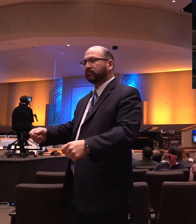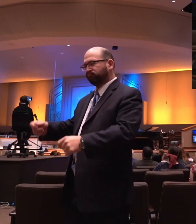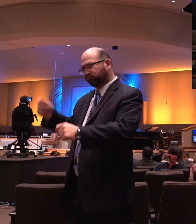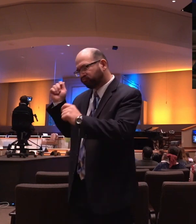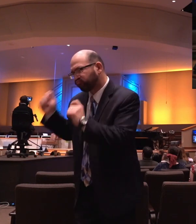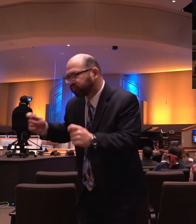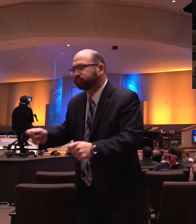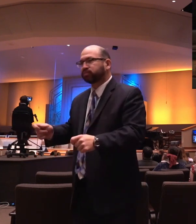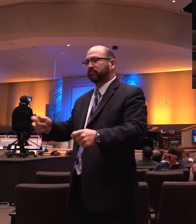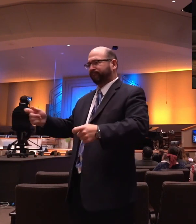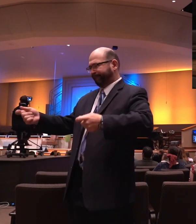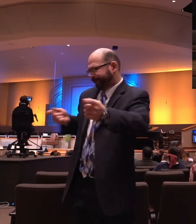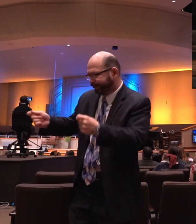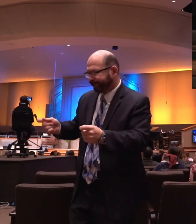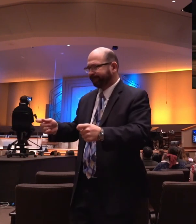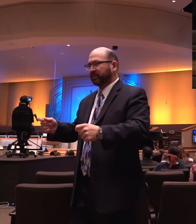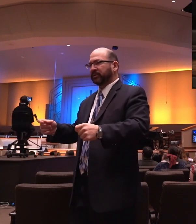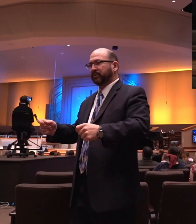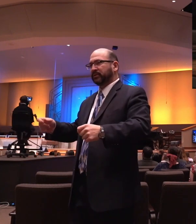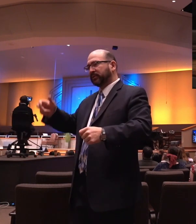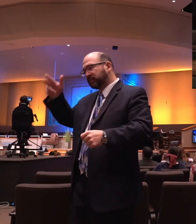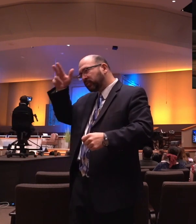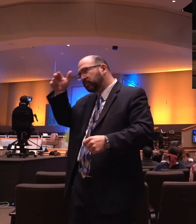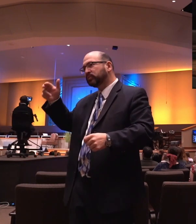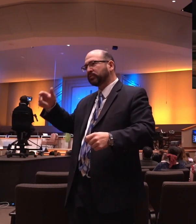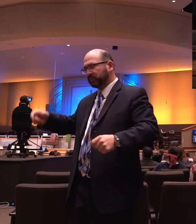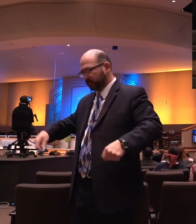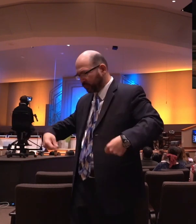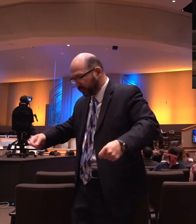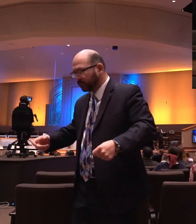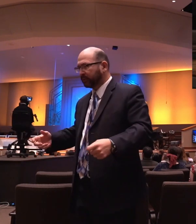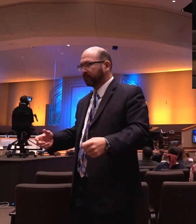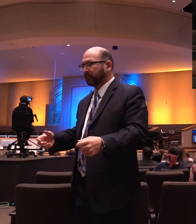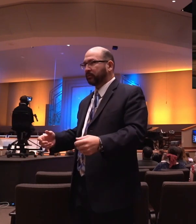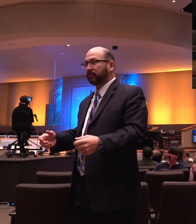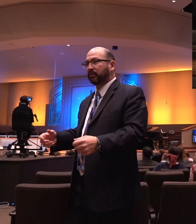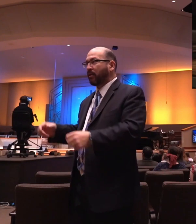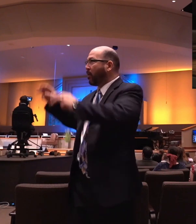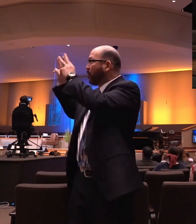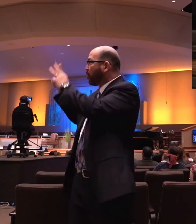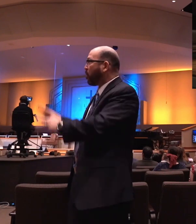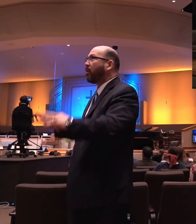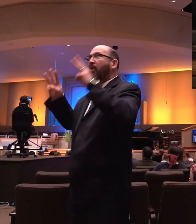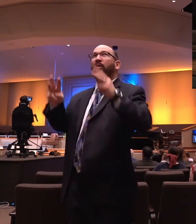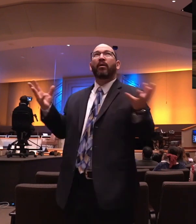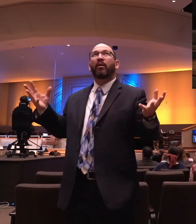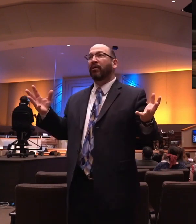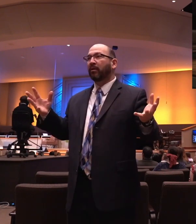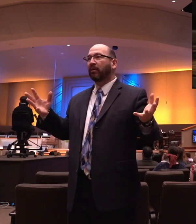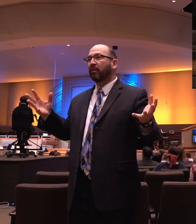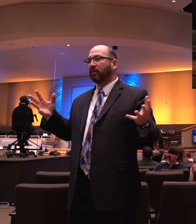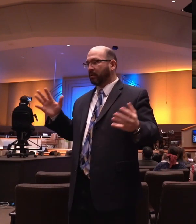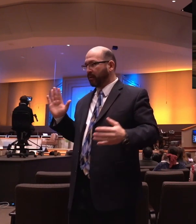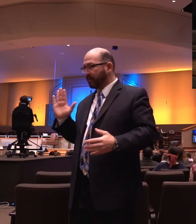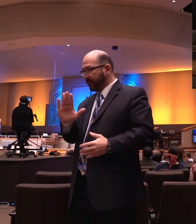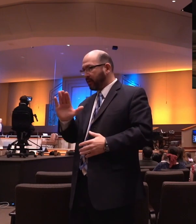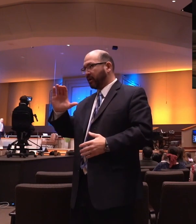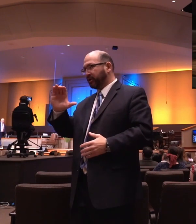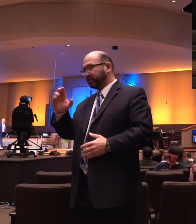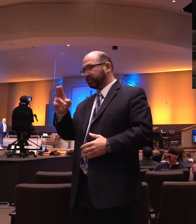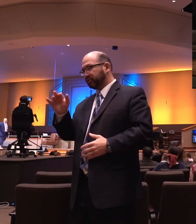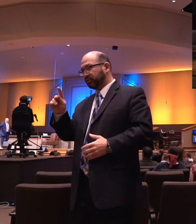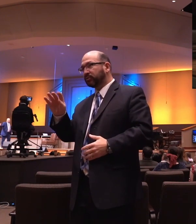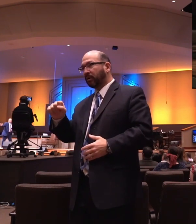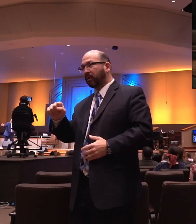little passageway made up by two walls of water and God caused the wheels to fall off of the chariots. And when